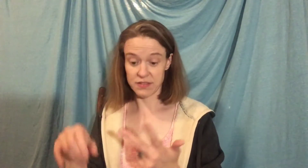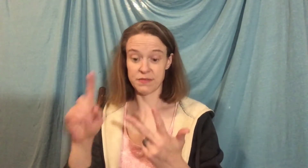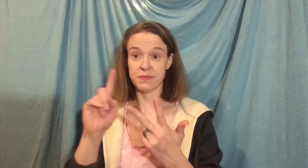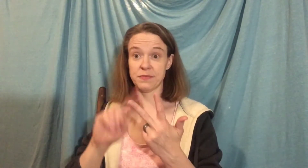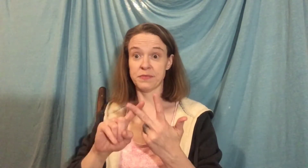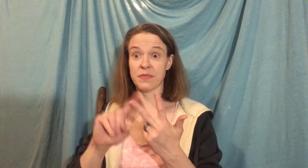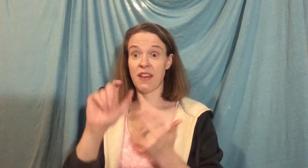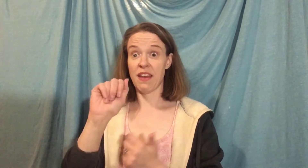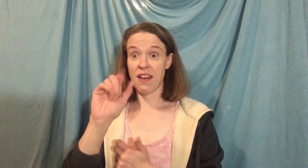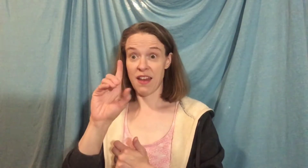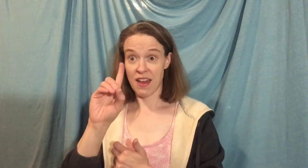adjectives,